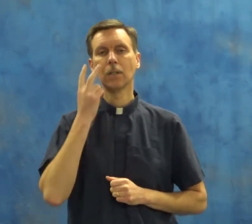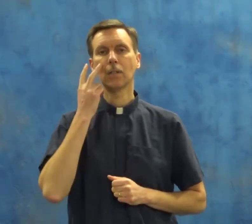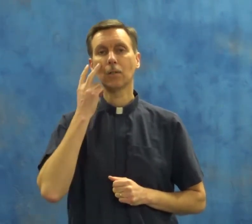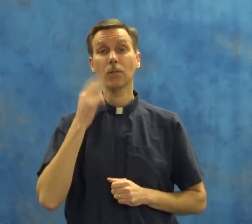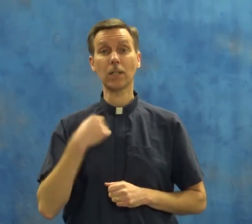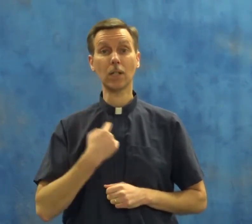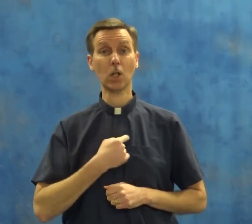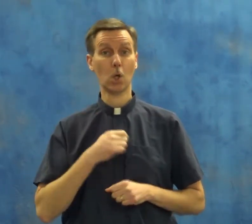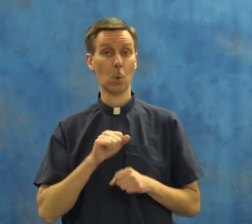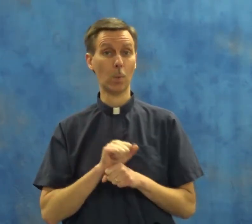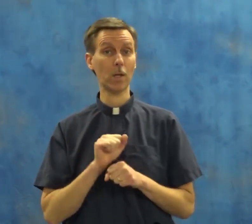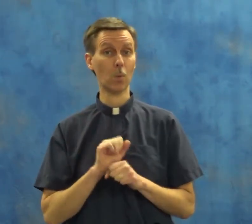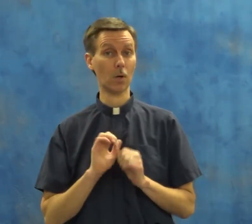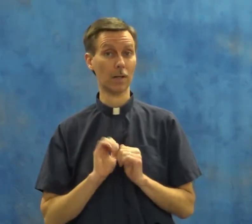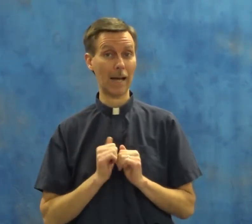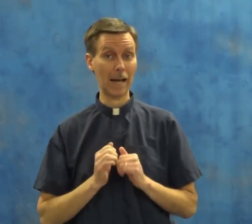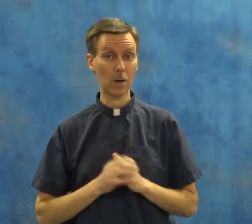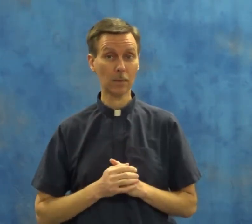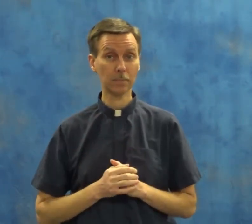You see, we work how?